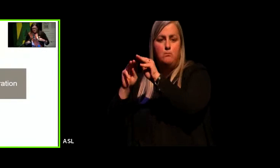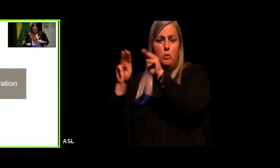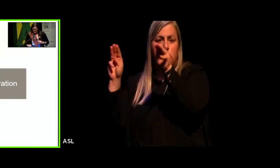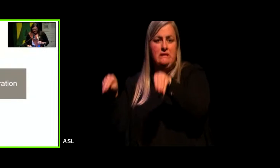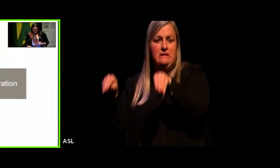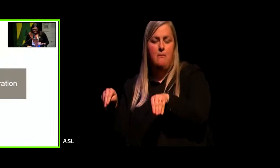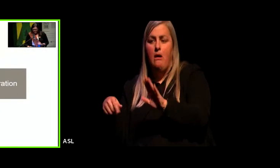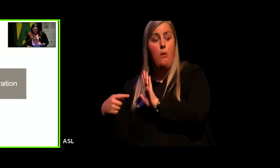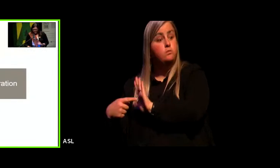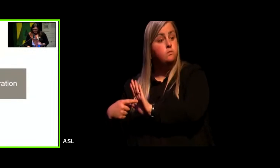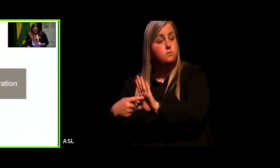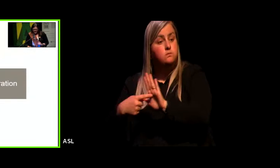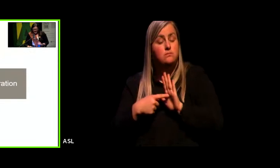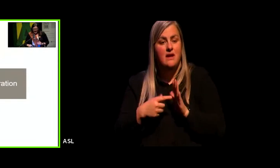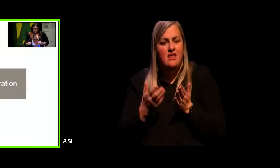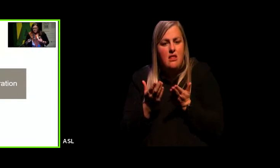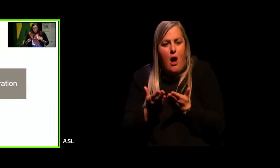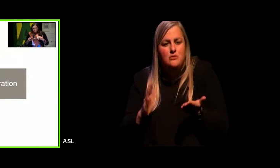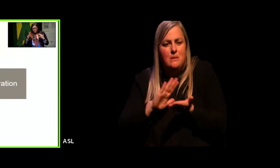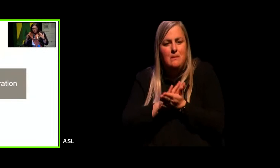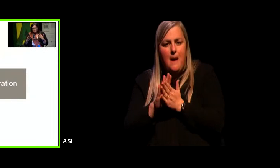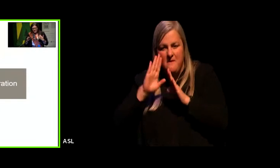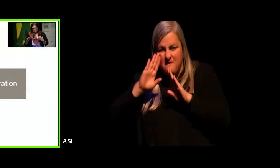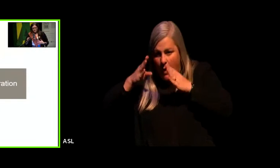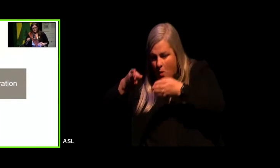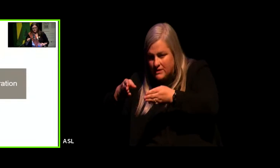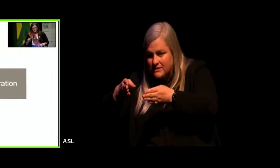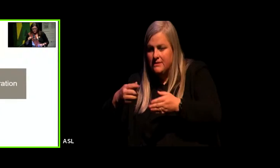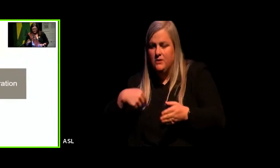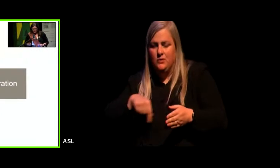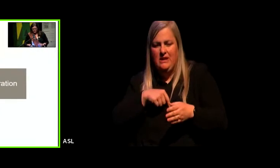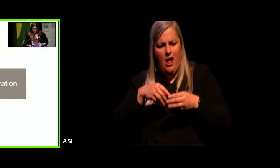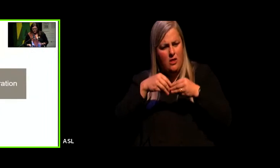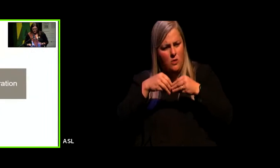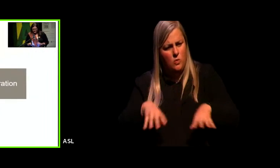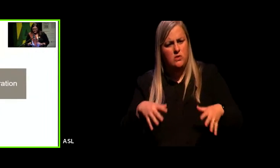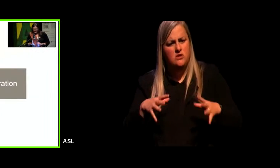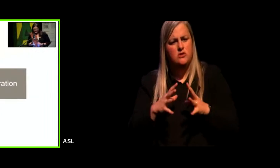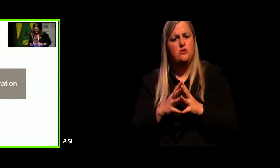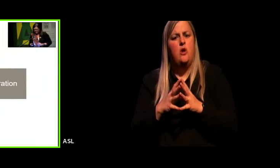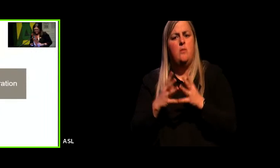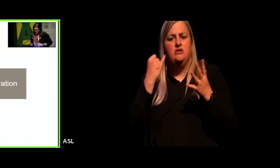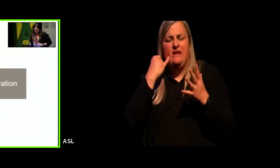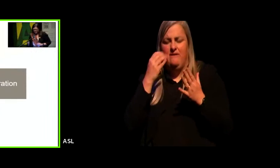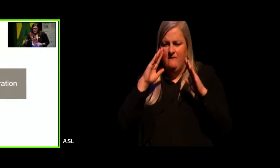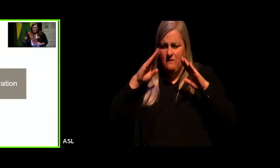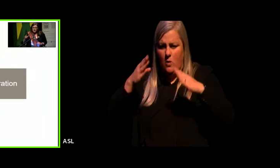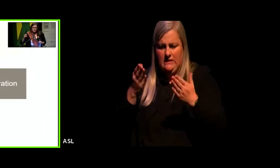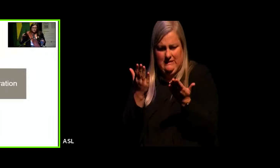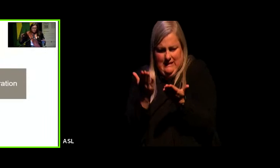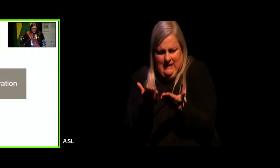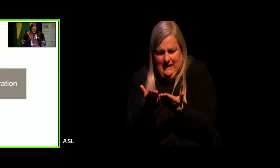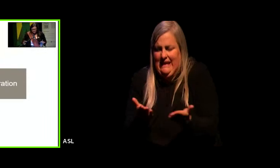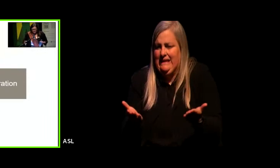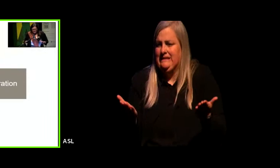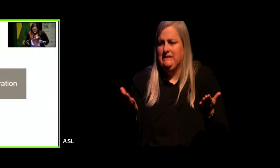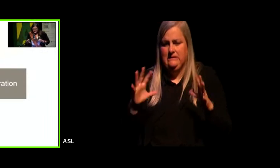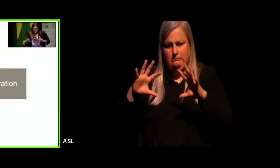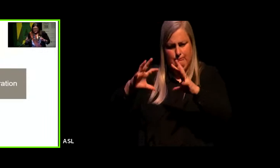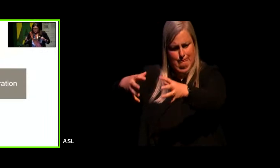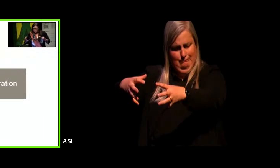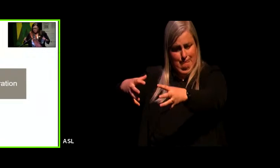objects become the focus, and we lose so much when we focus on that categorization. So what do